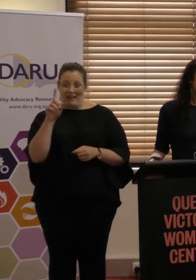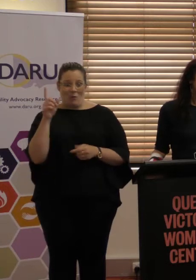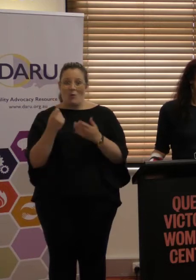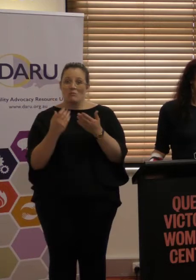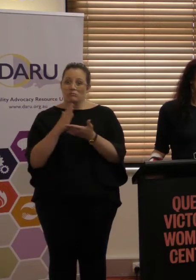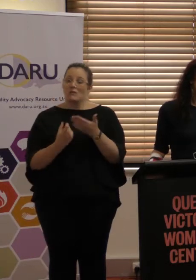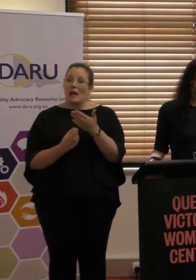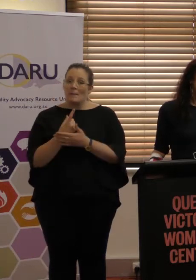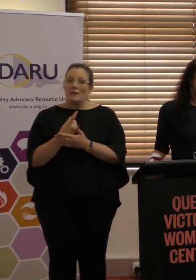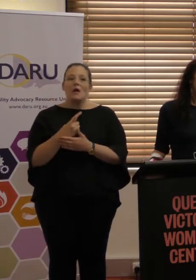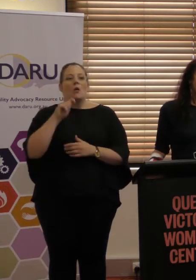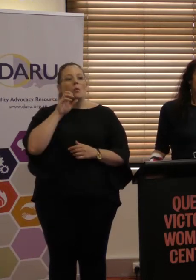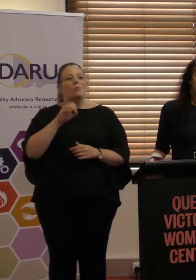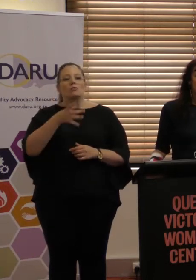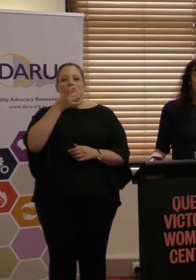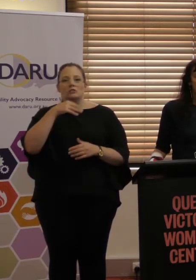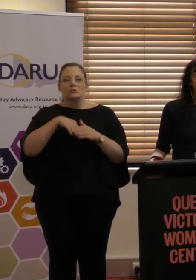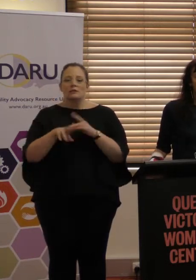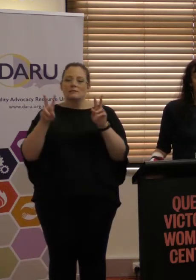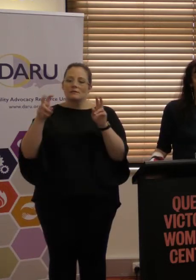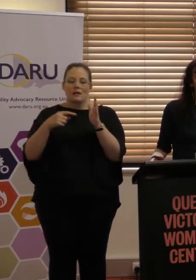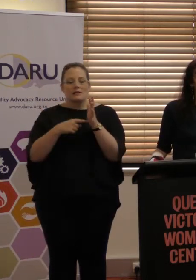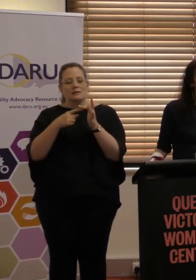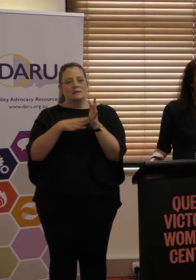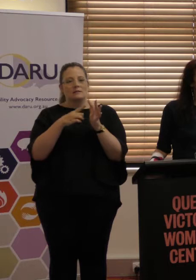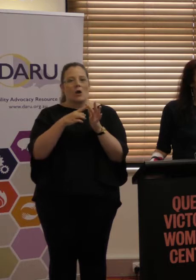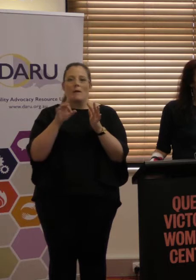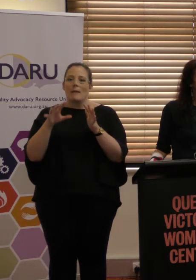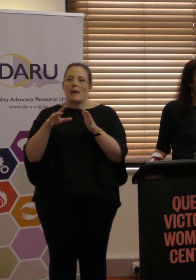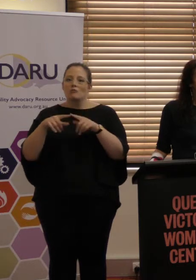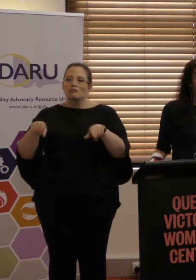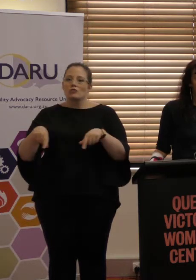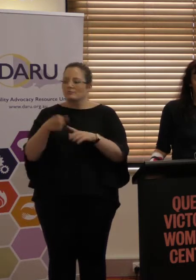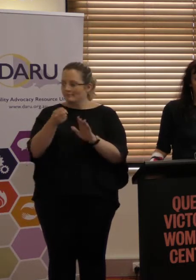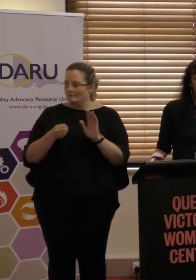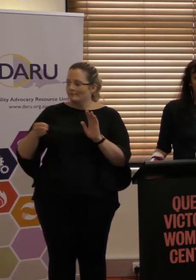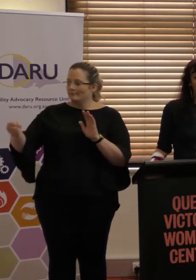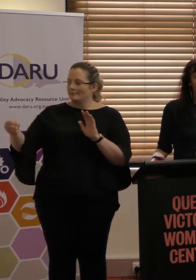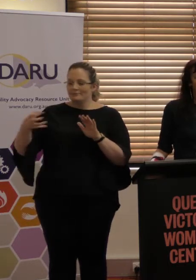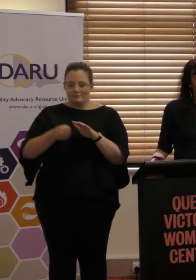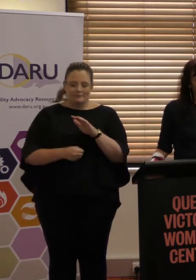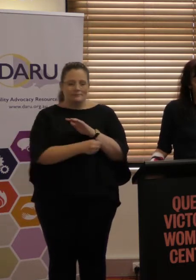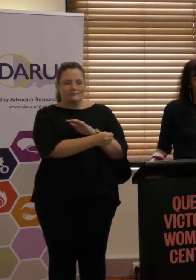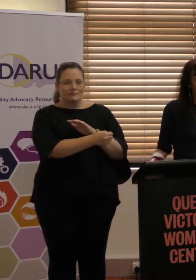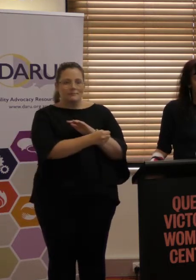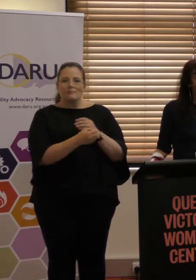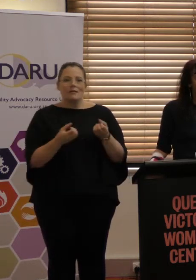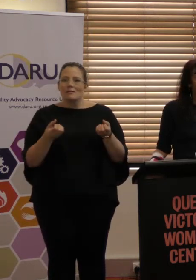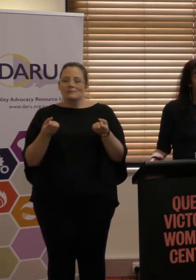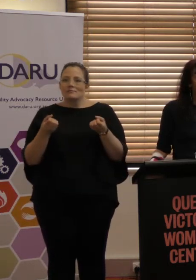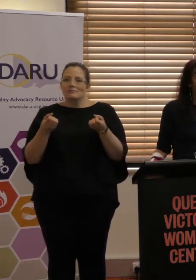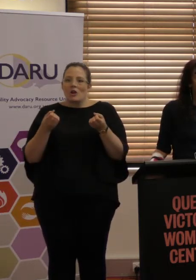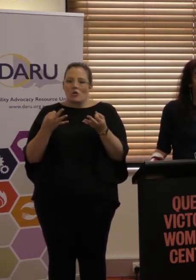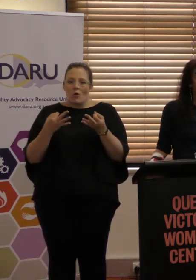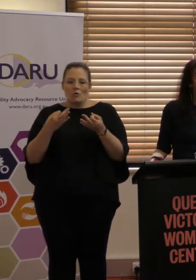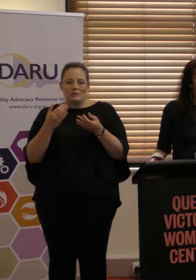in time-out rooms and other euphemistically described spaces where there has been none of the things that I was